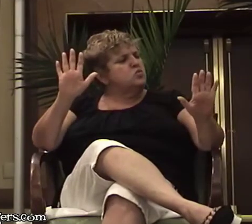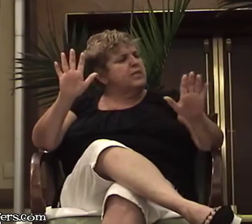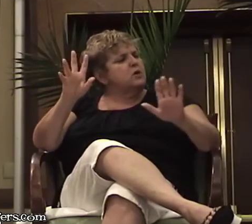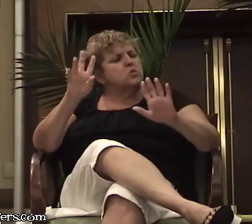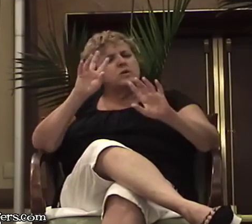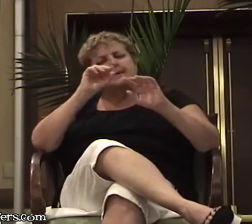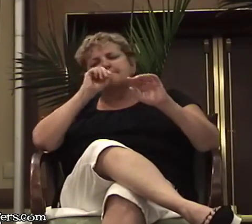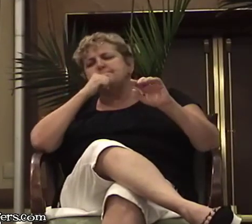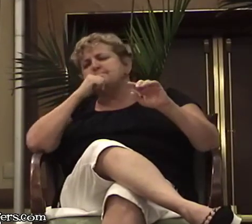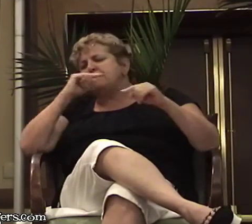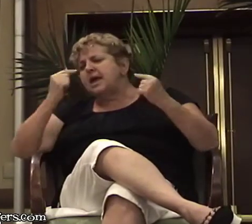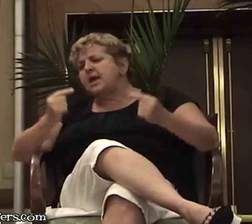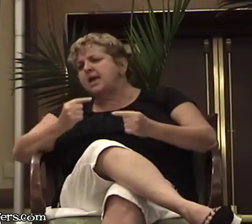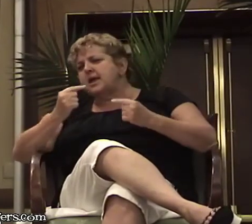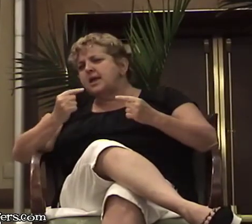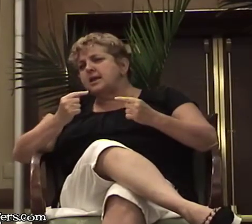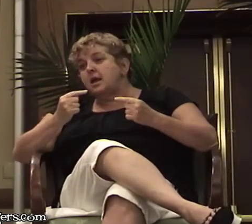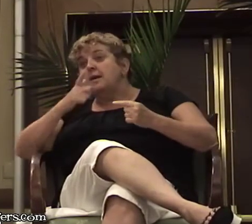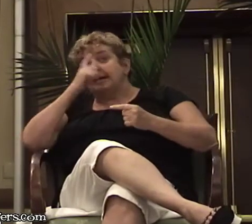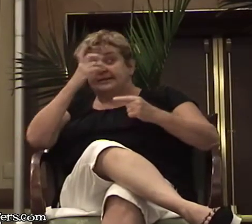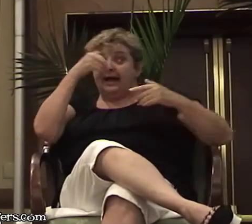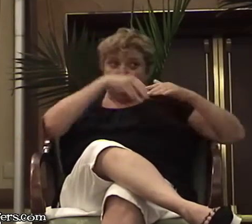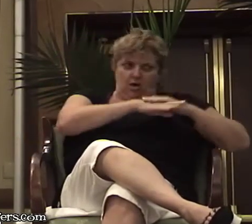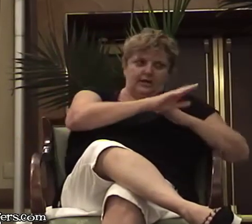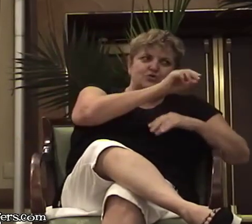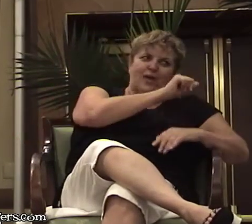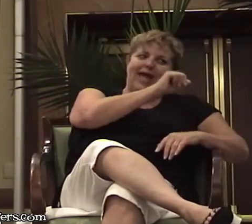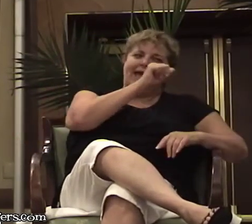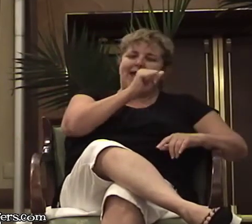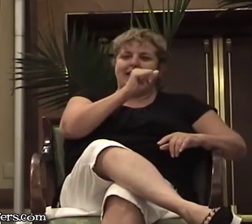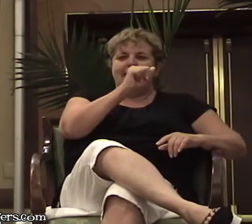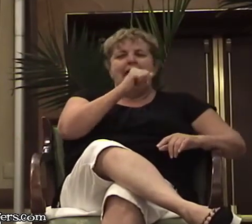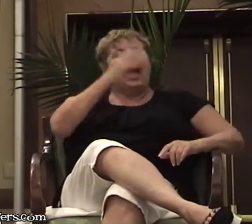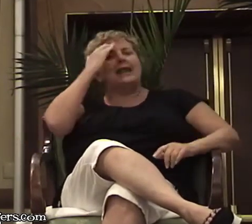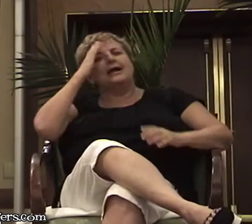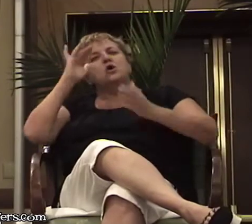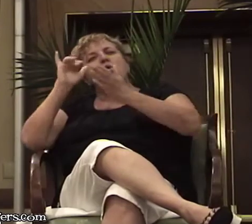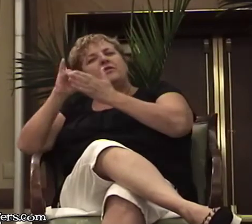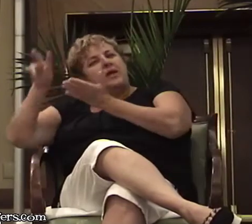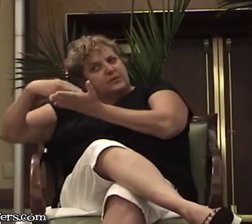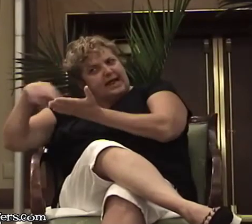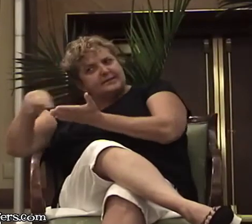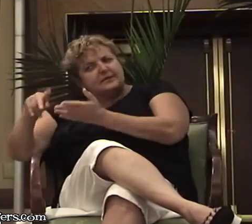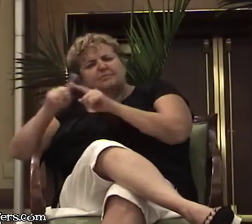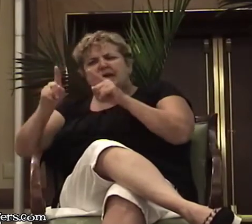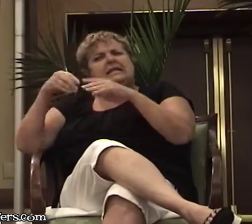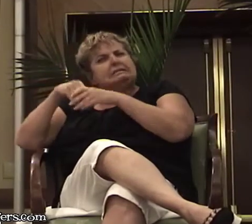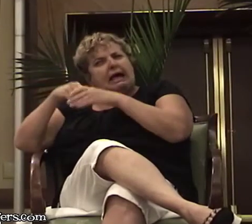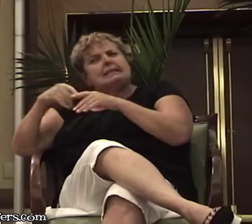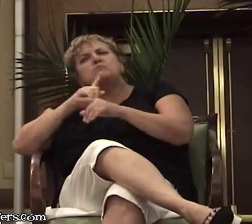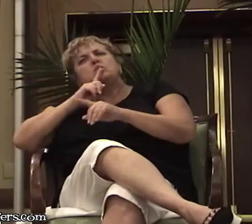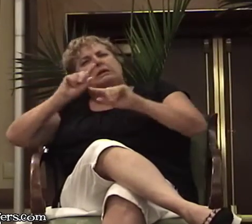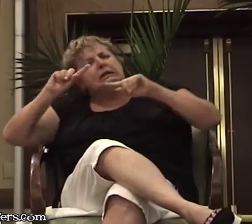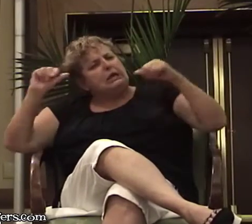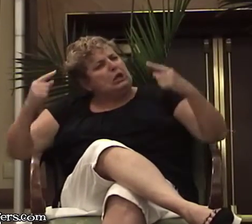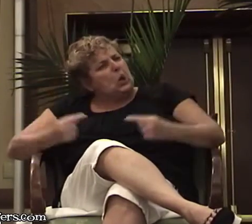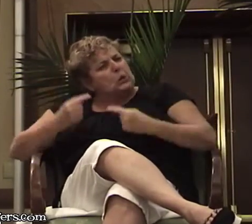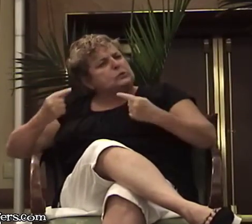Because I had been to Alcoholics Anonymous. And I knew that although they were dancing, they were hurting. So I pulled that plug out